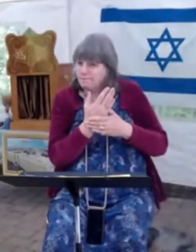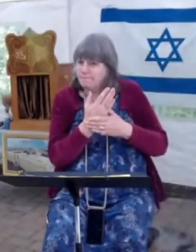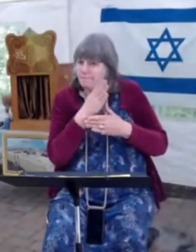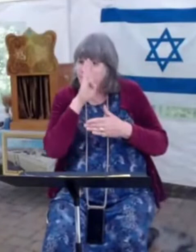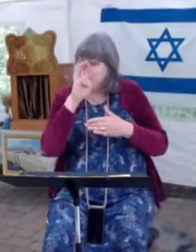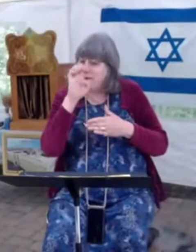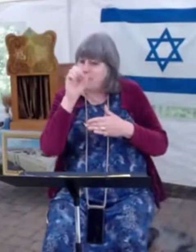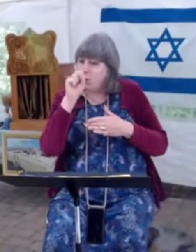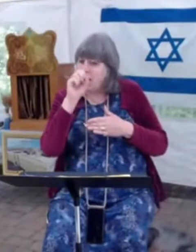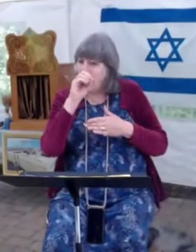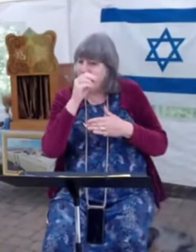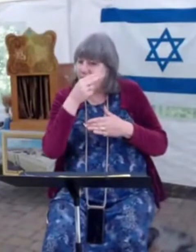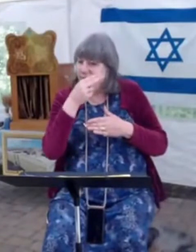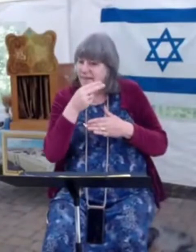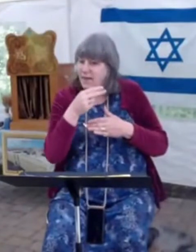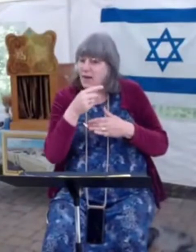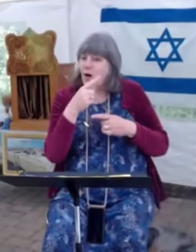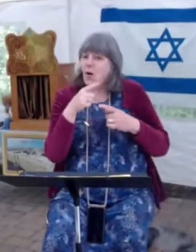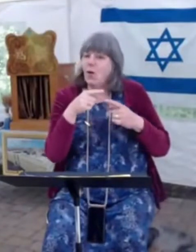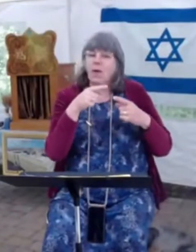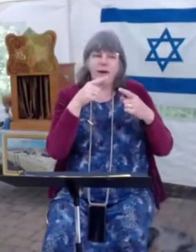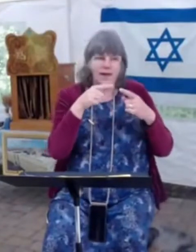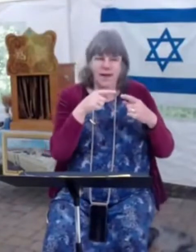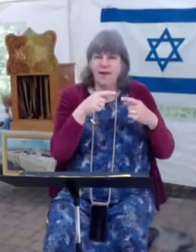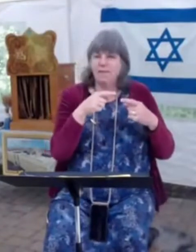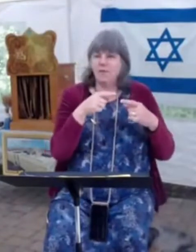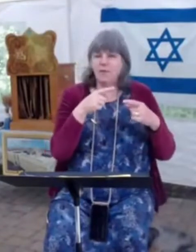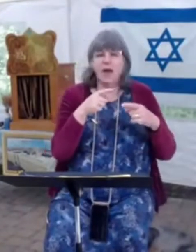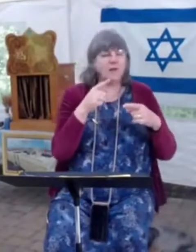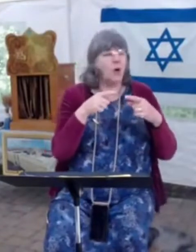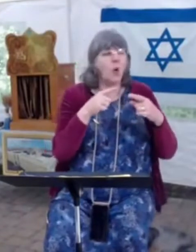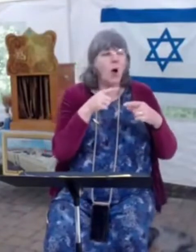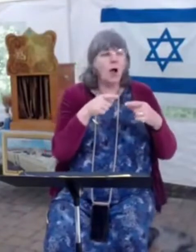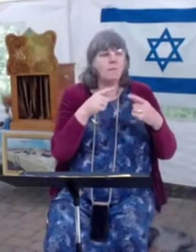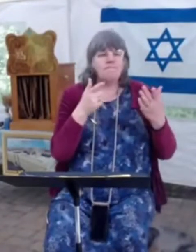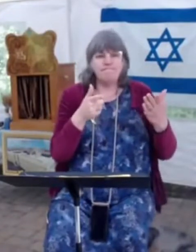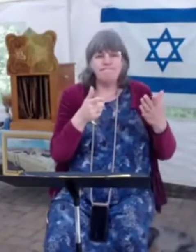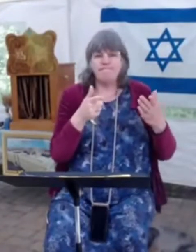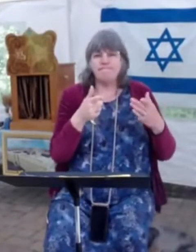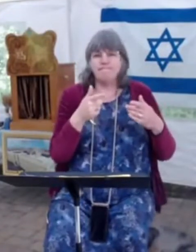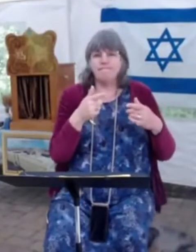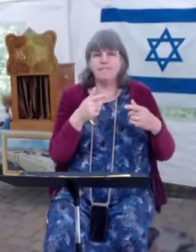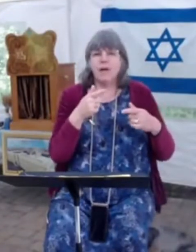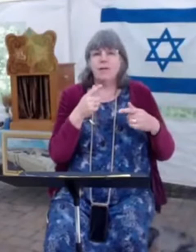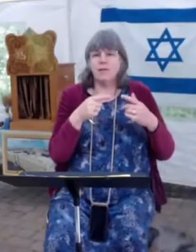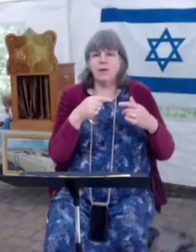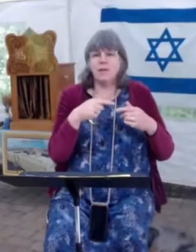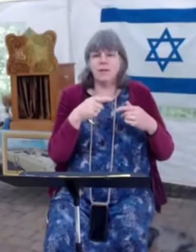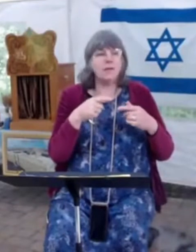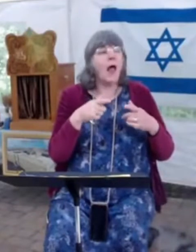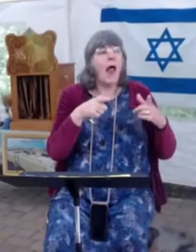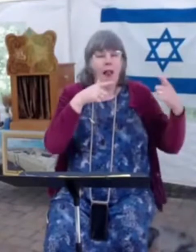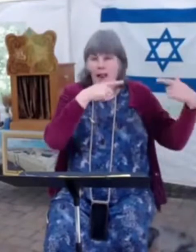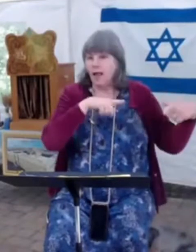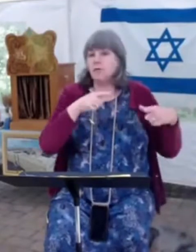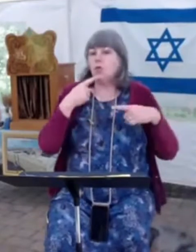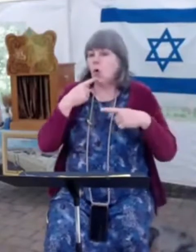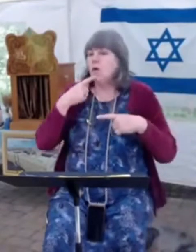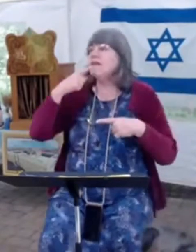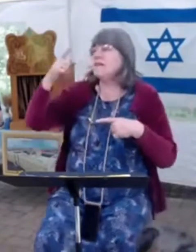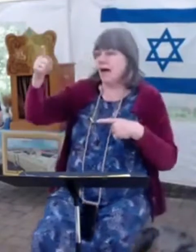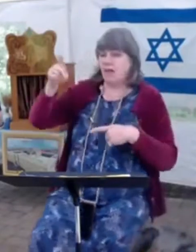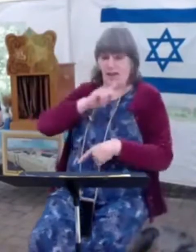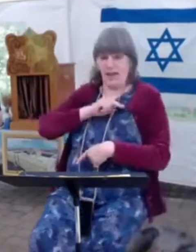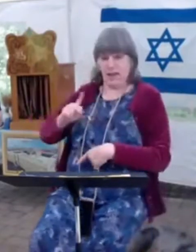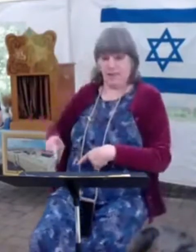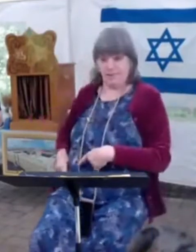like this, we shouldn't keep it to ourselves. If we wait even till morning, we will earn only punishment. So come on, let's go and tell the king's